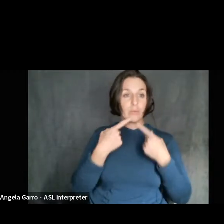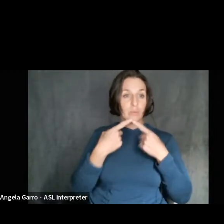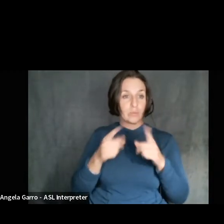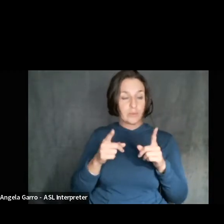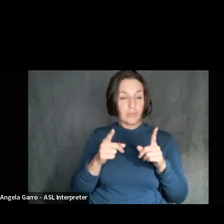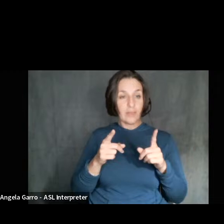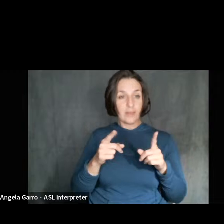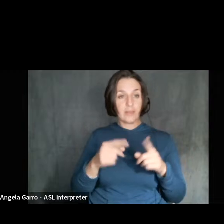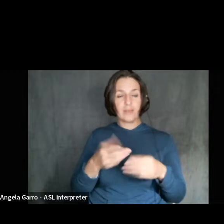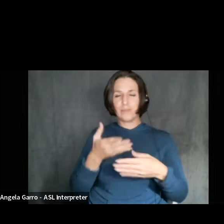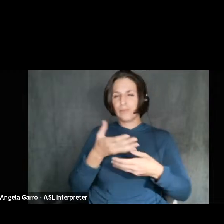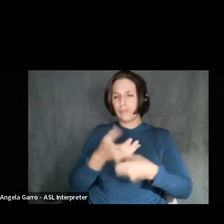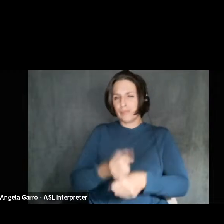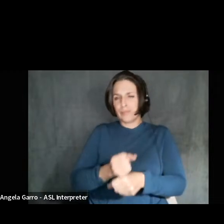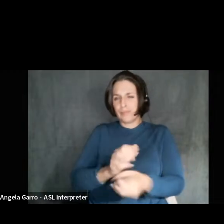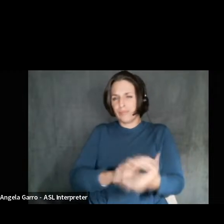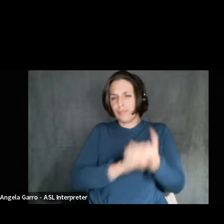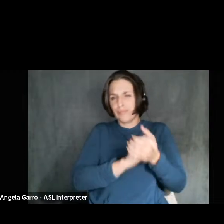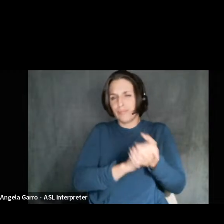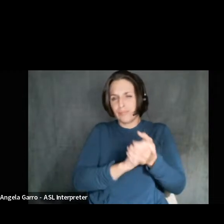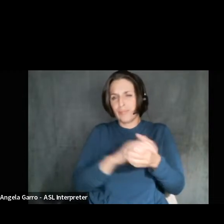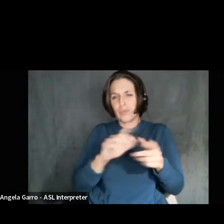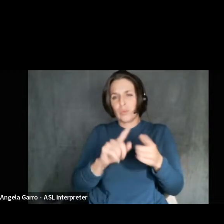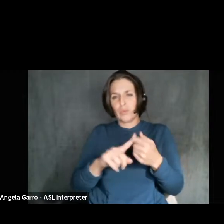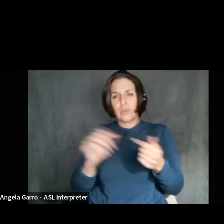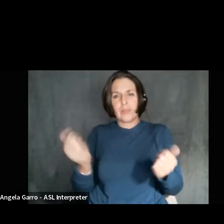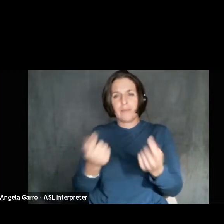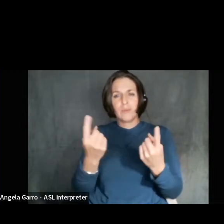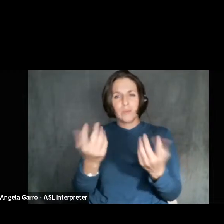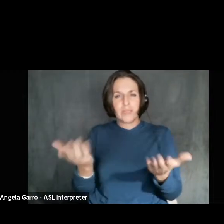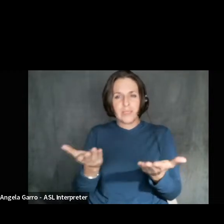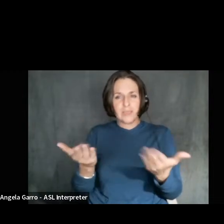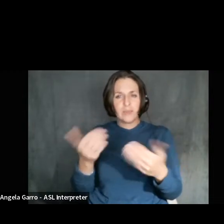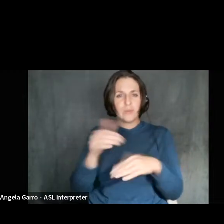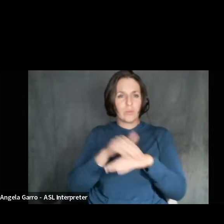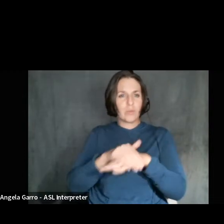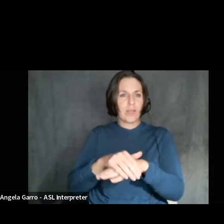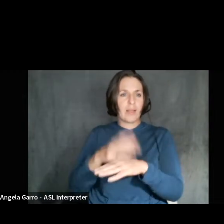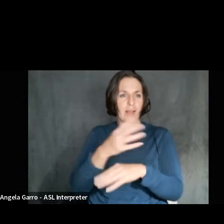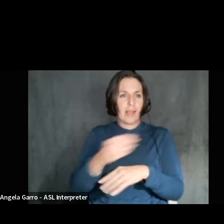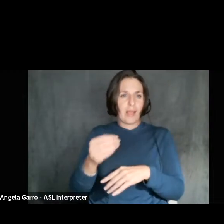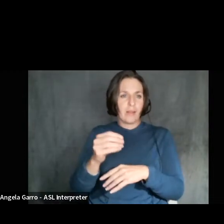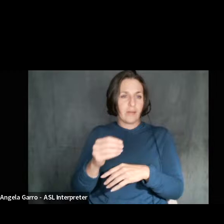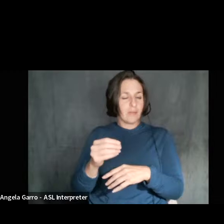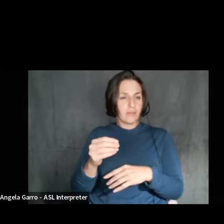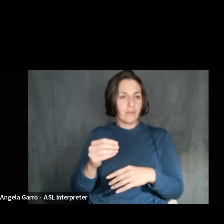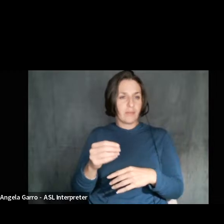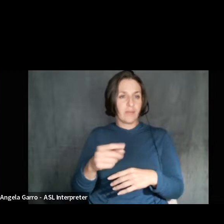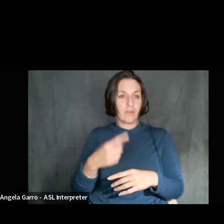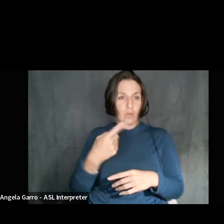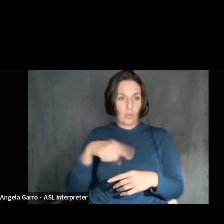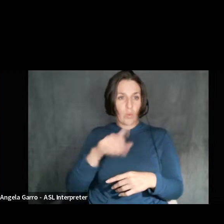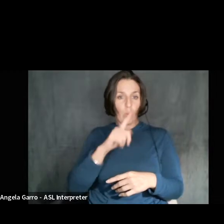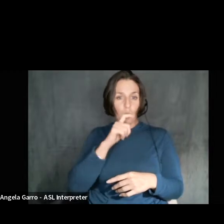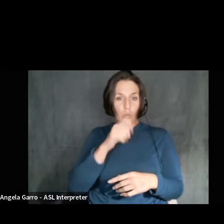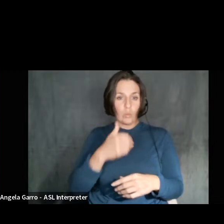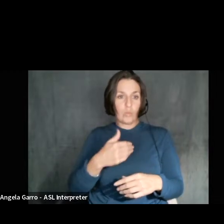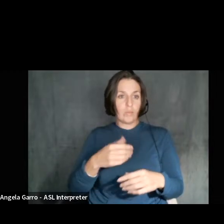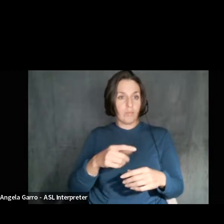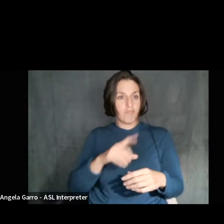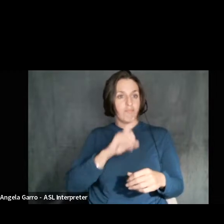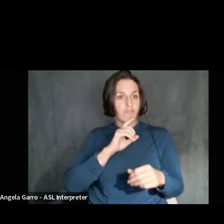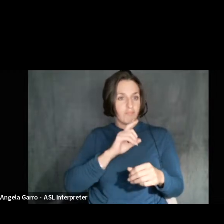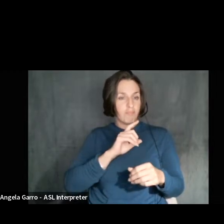brief congratulations to all of you here tonight and all of you who are being conferred with permanent status.